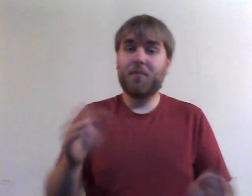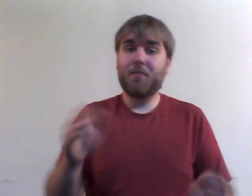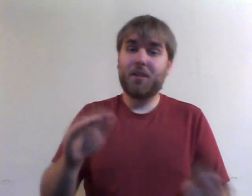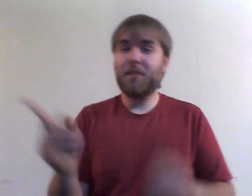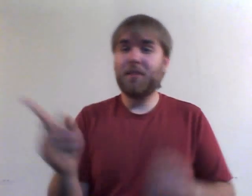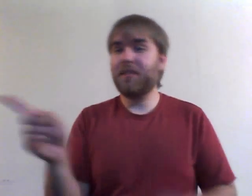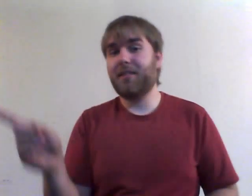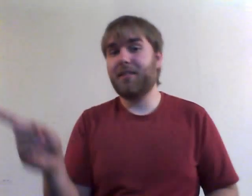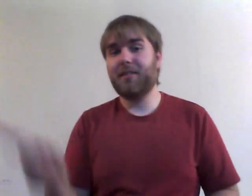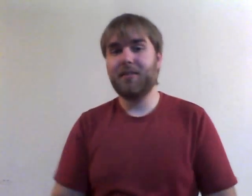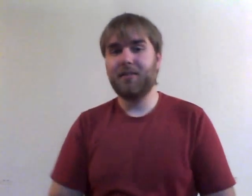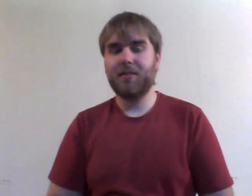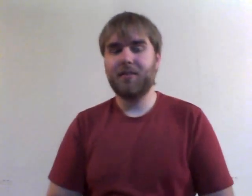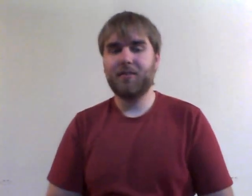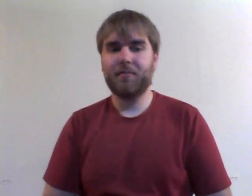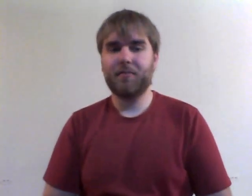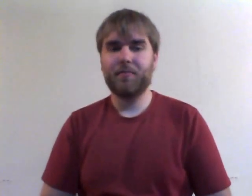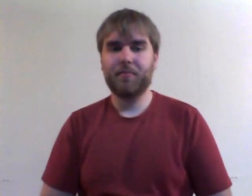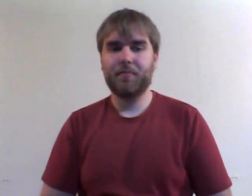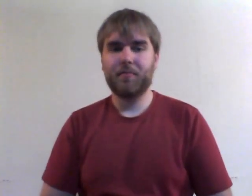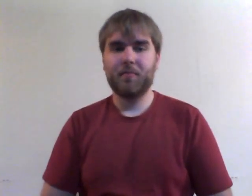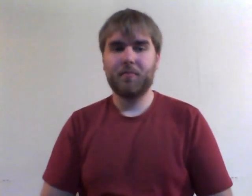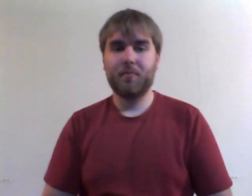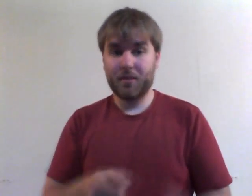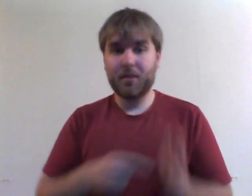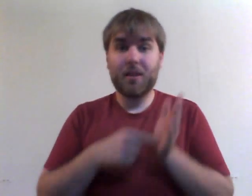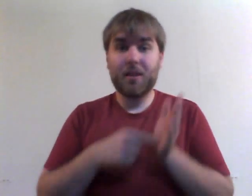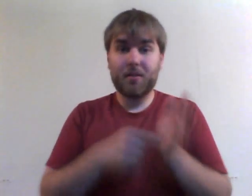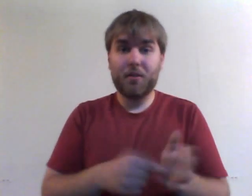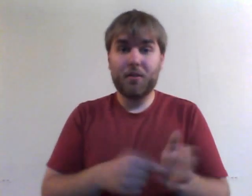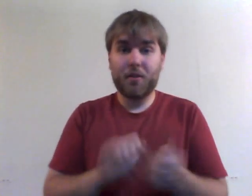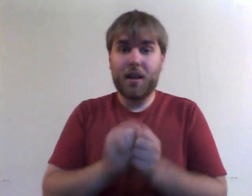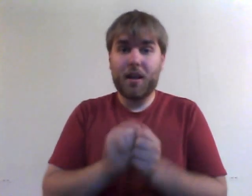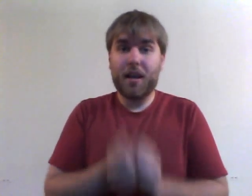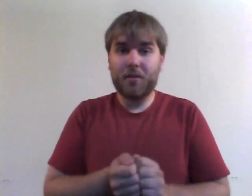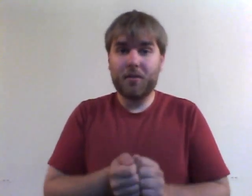do, bring up the throttle speed, rotor, I'm going to lift off,